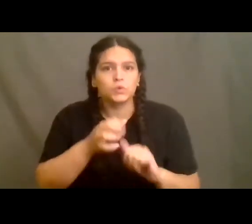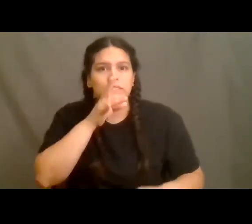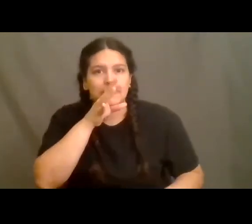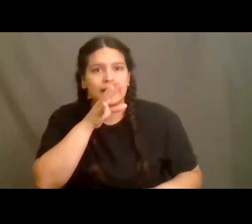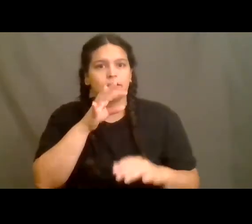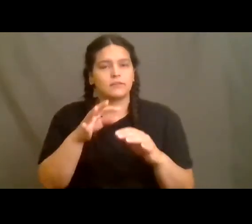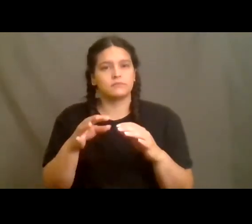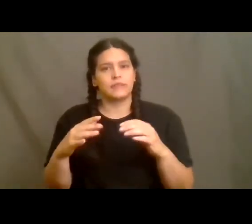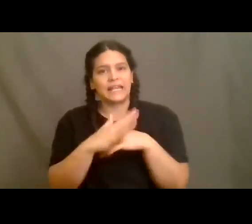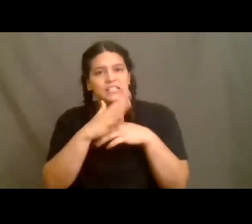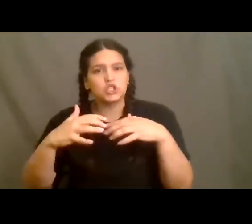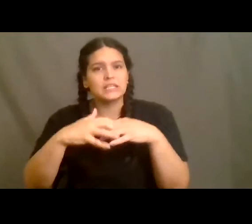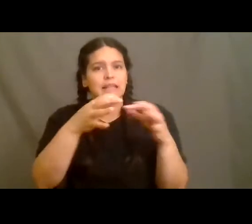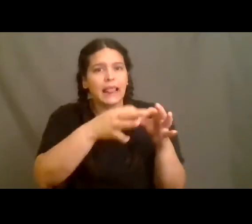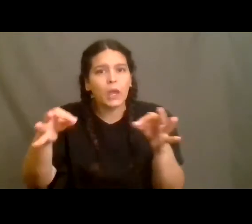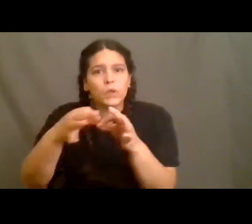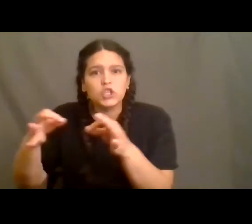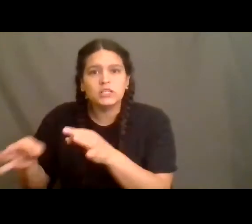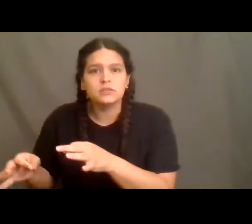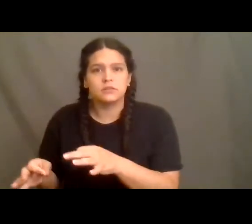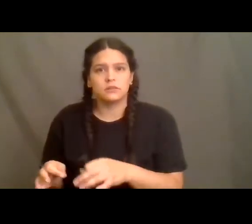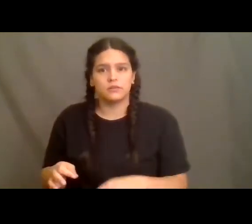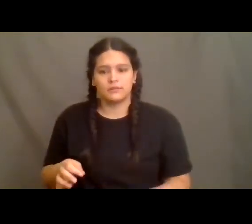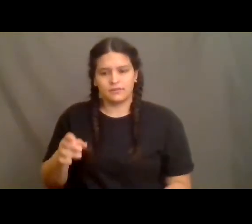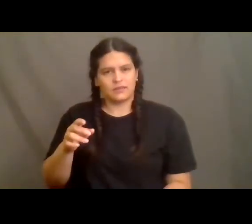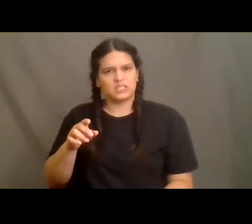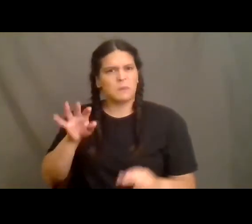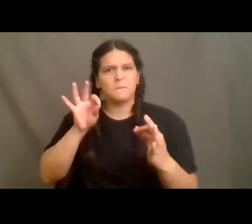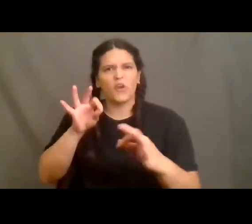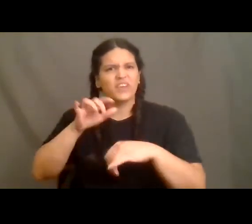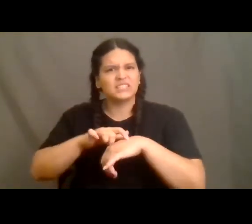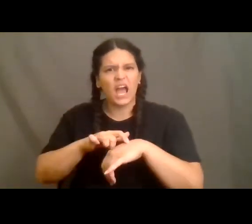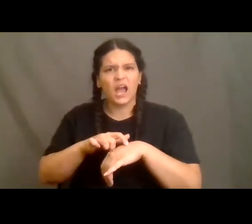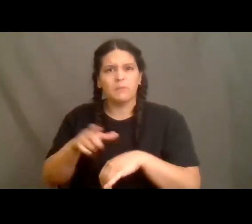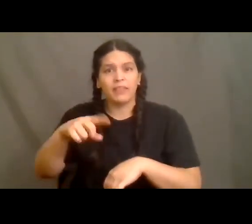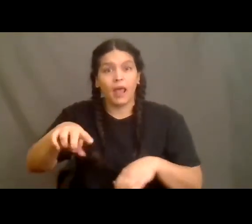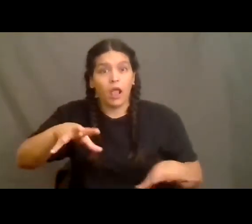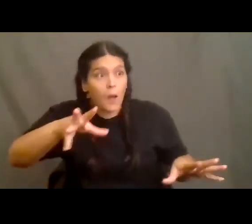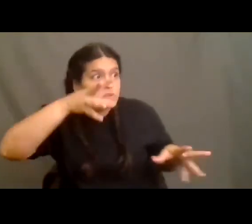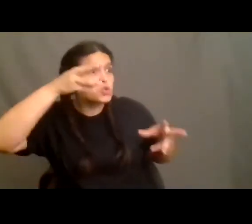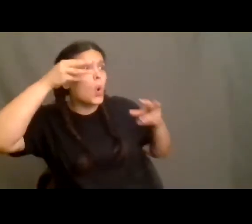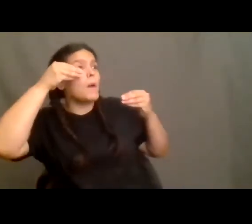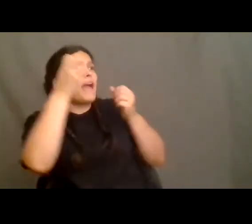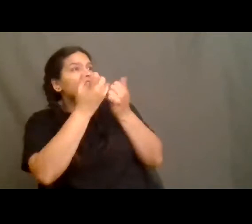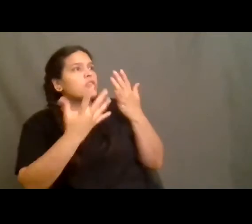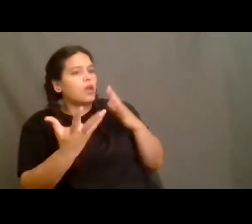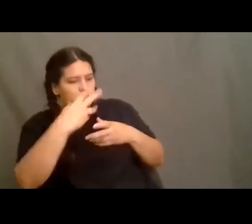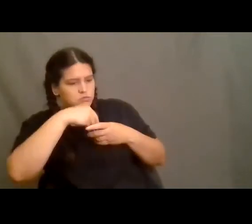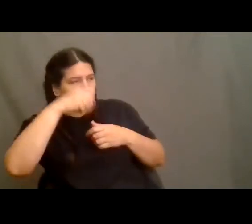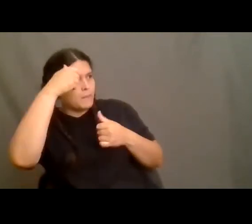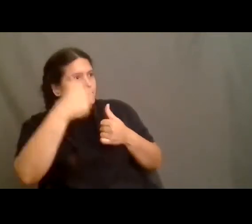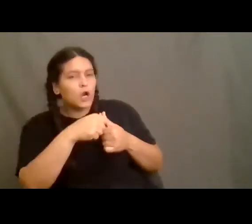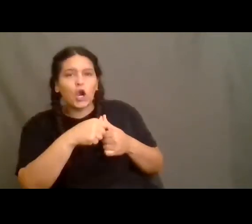the neck etche, this is, you know, they're like little sponges. They absorb everything and they remember everything, and they'll even remind you.